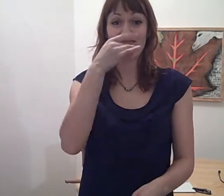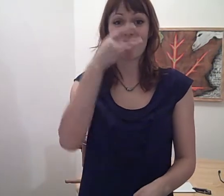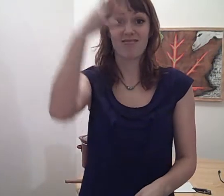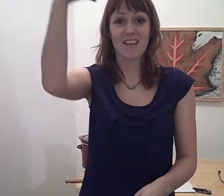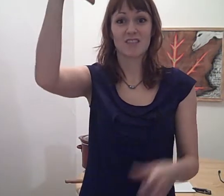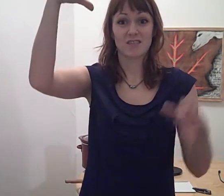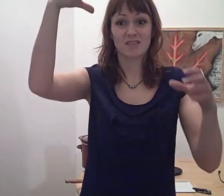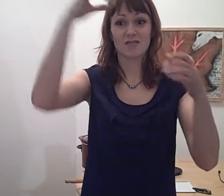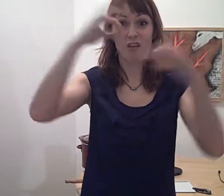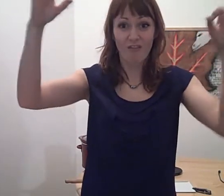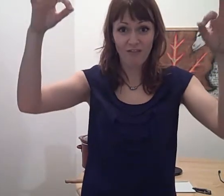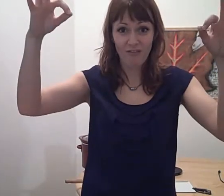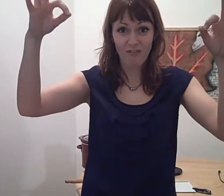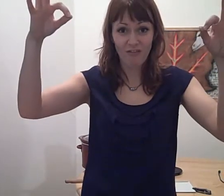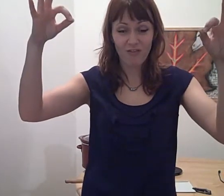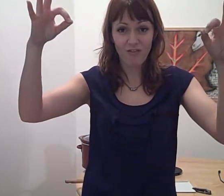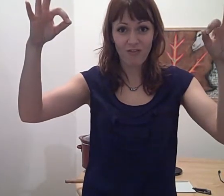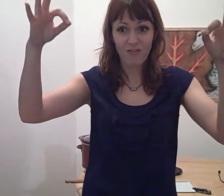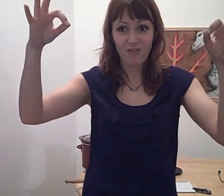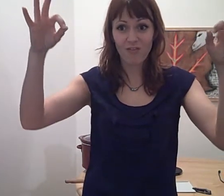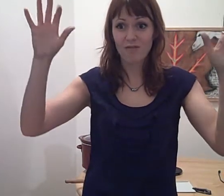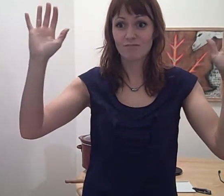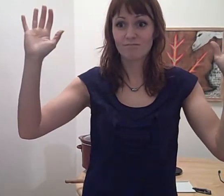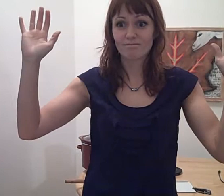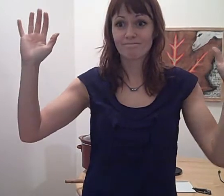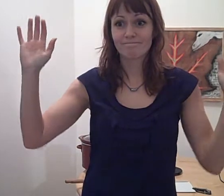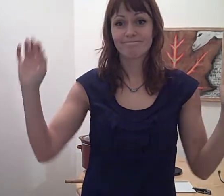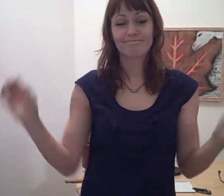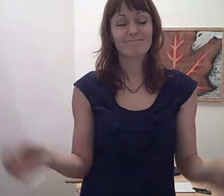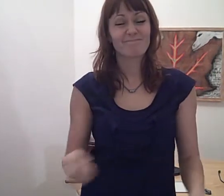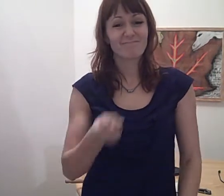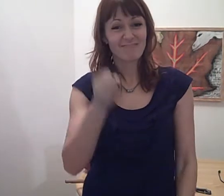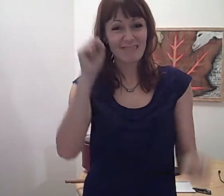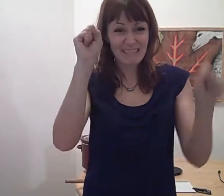and you can see off a tiny film incredible clarity.